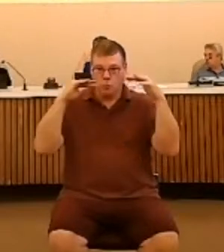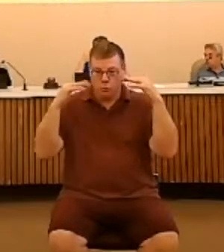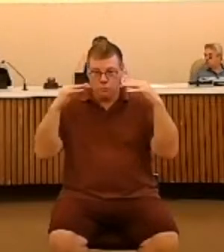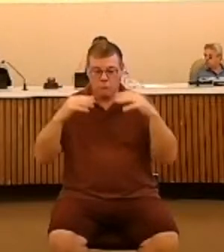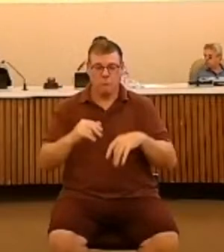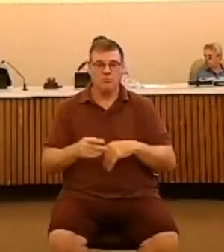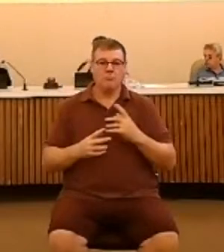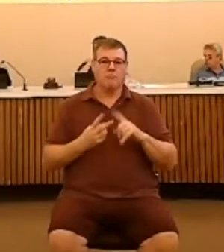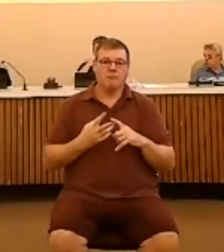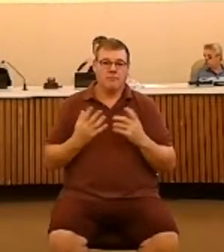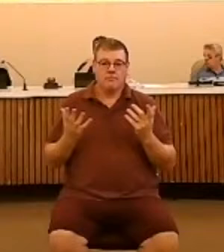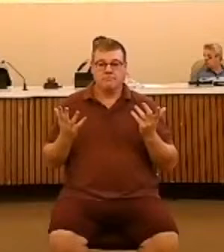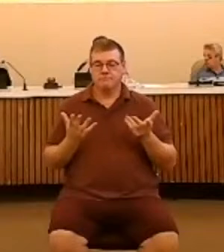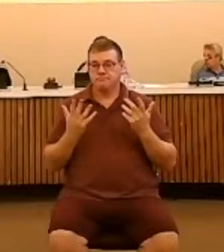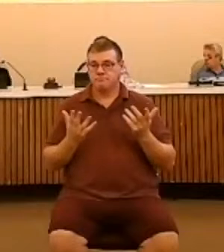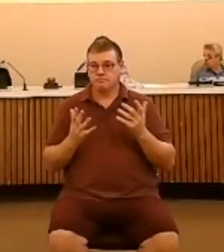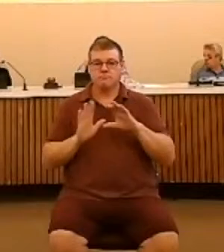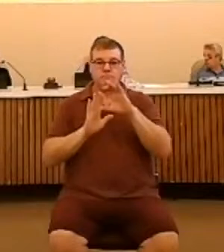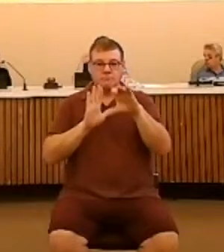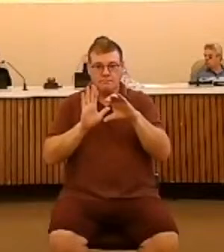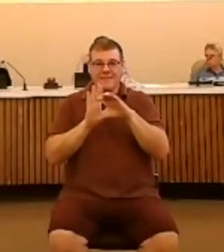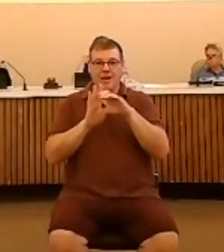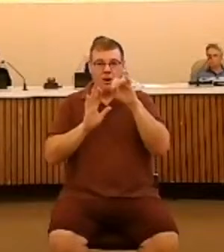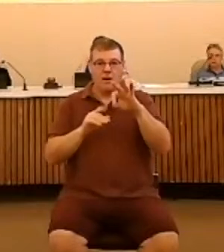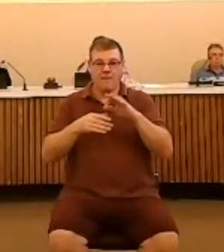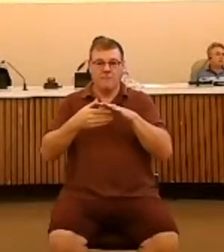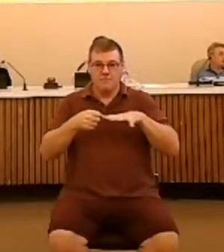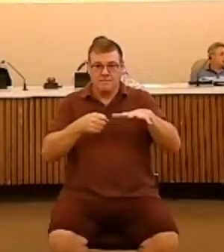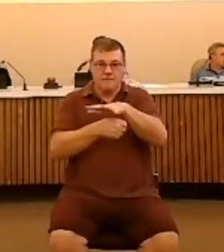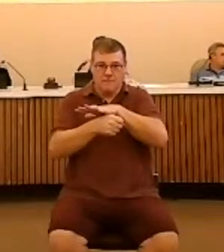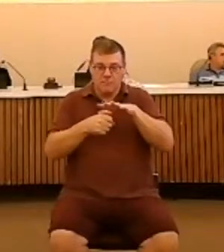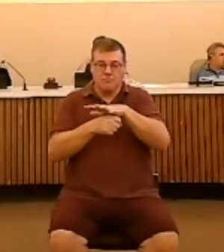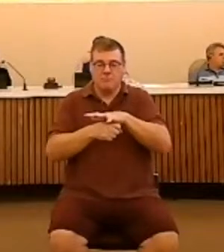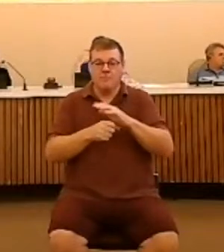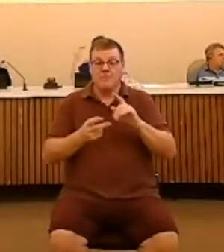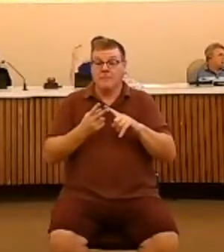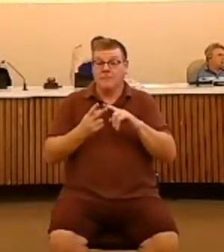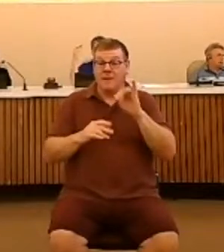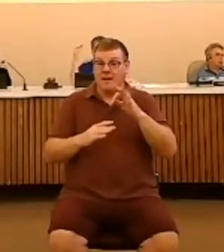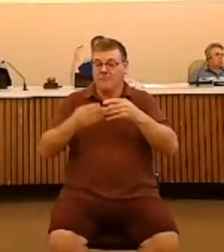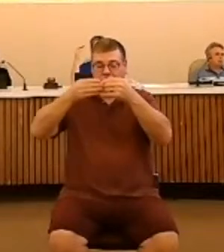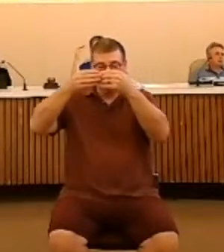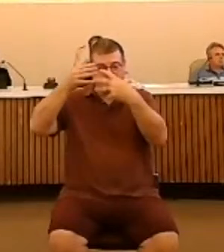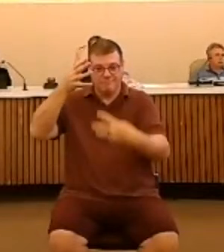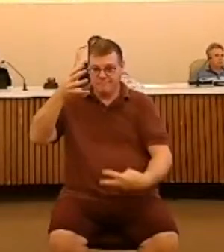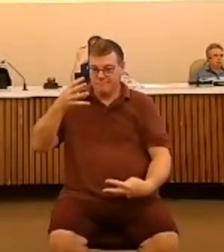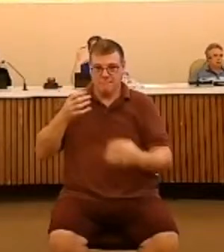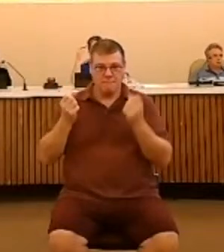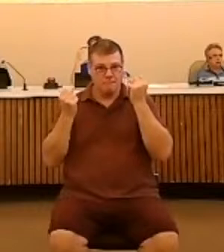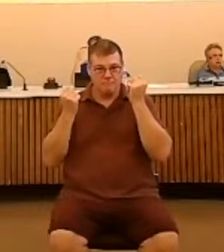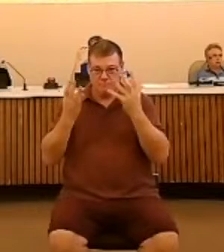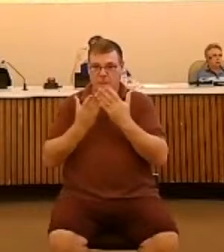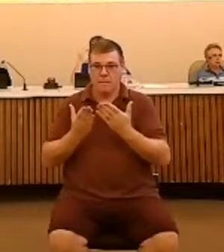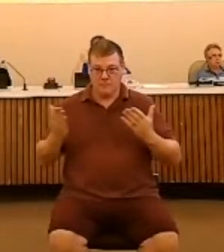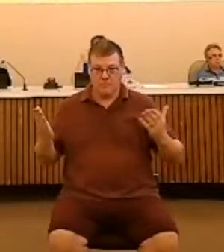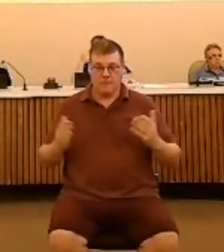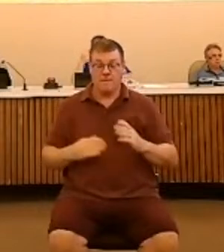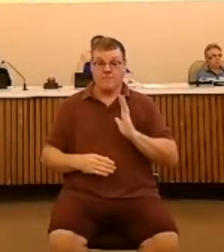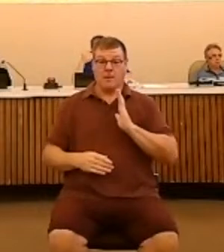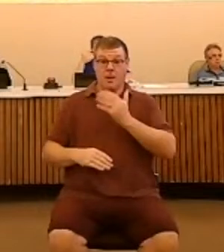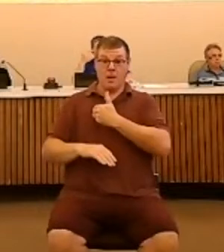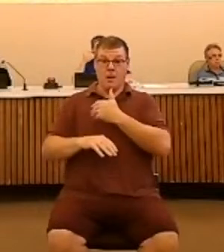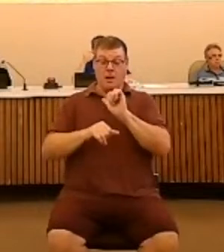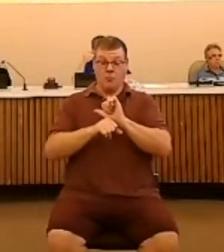the character of the neighborhood. There's a long list of things in there. And so it's our